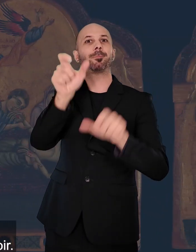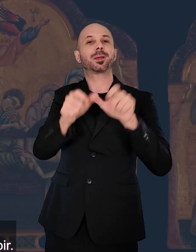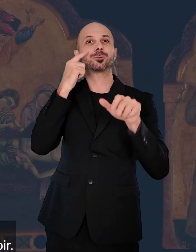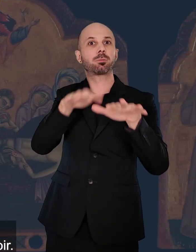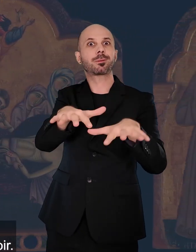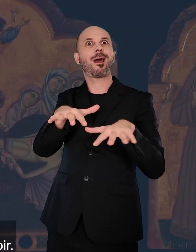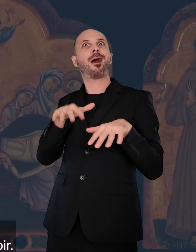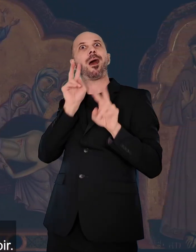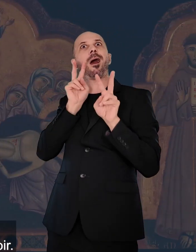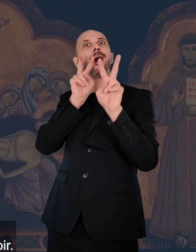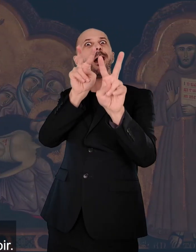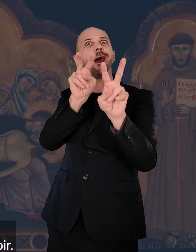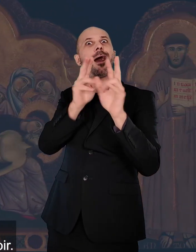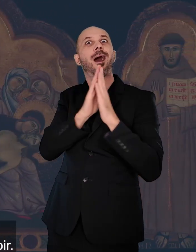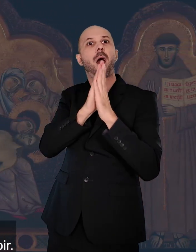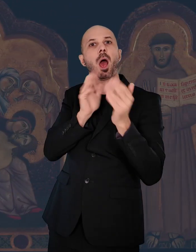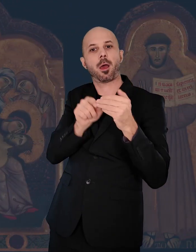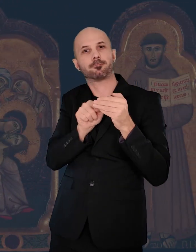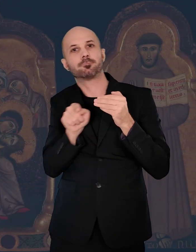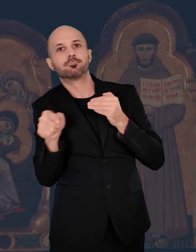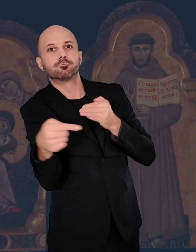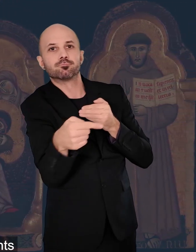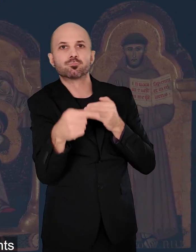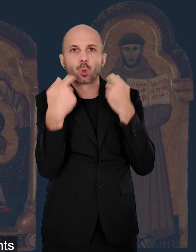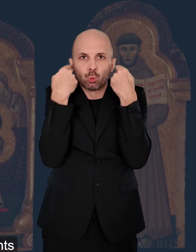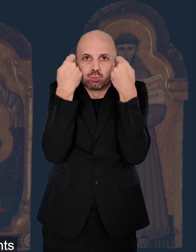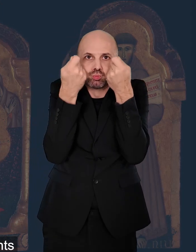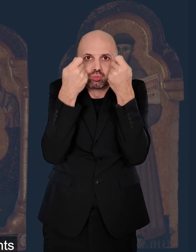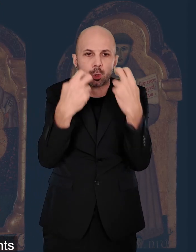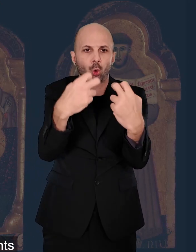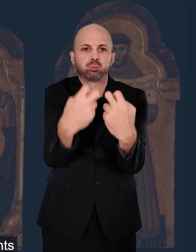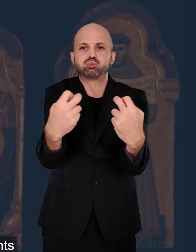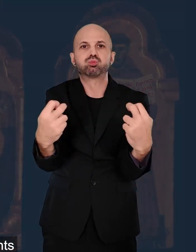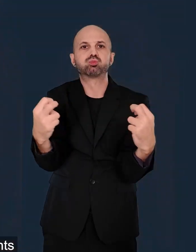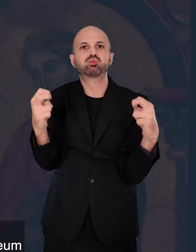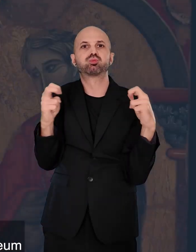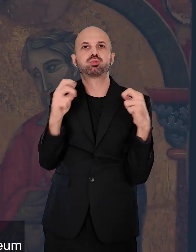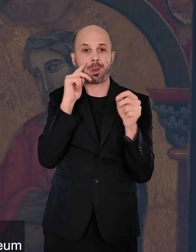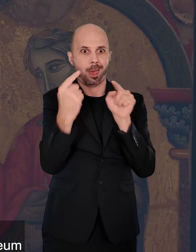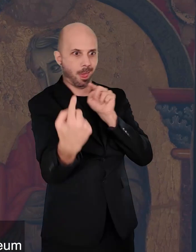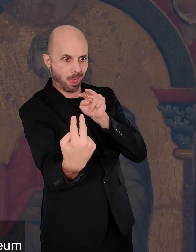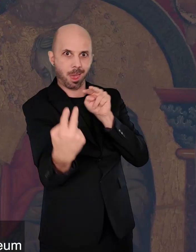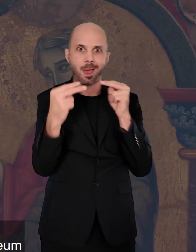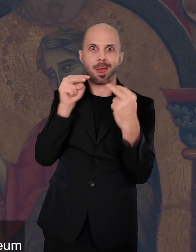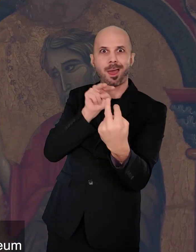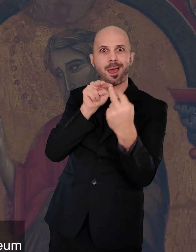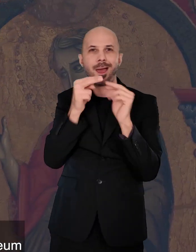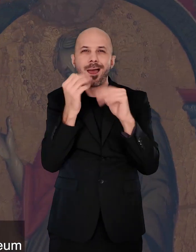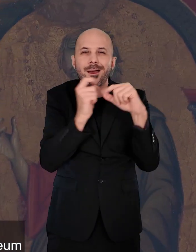friars seated on the choir. Unfortunately, only fragments of this panel painting remain. In